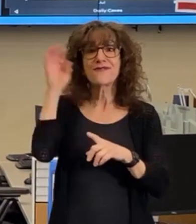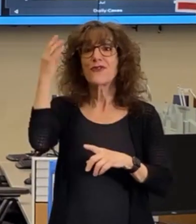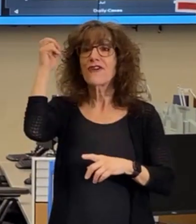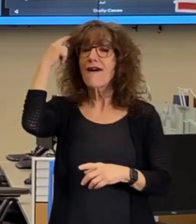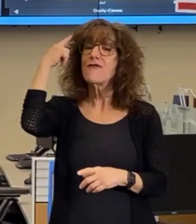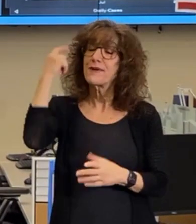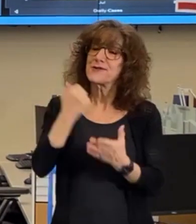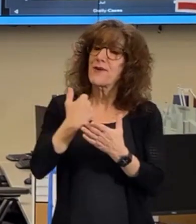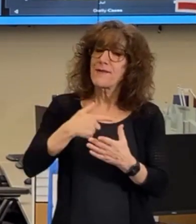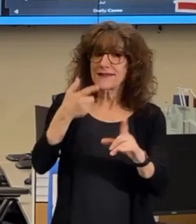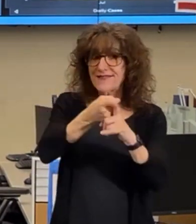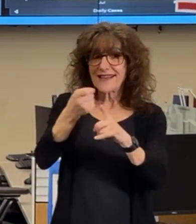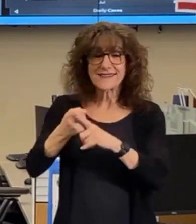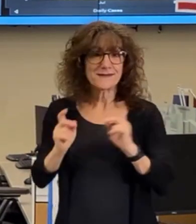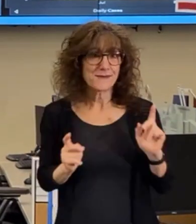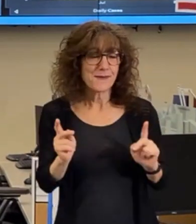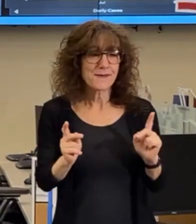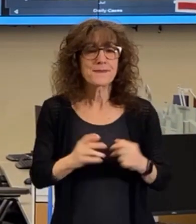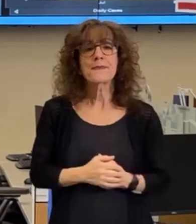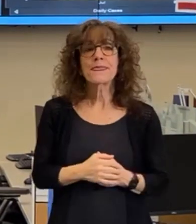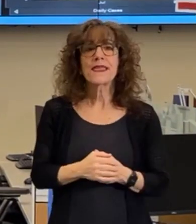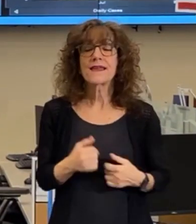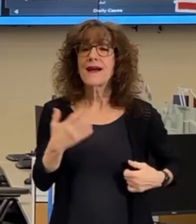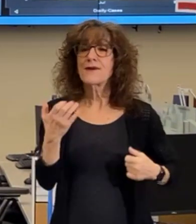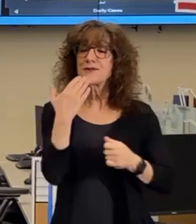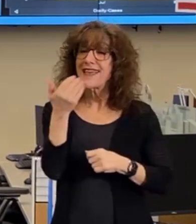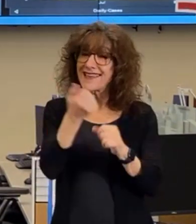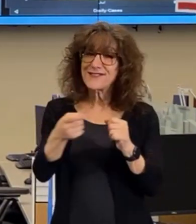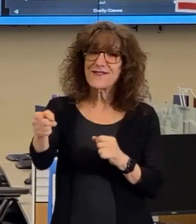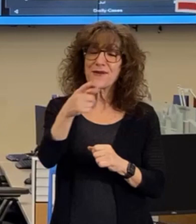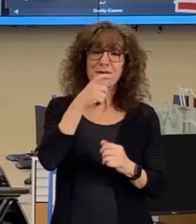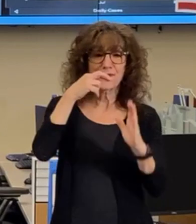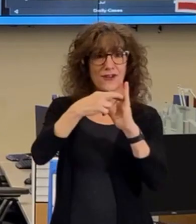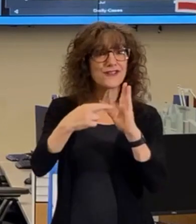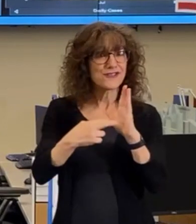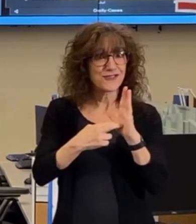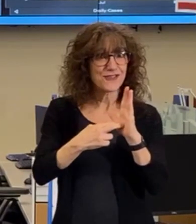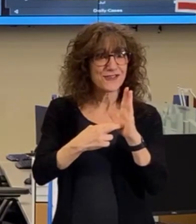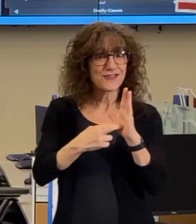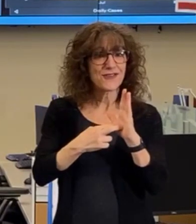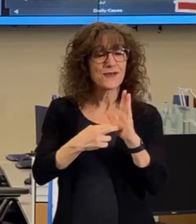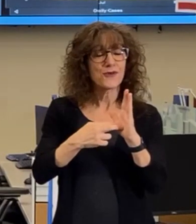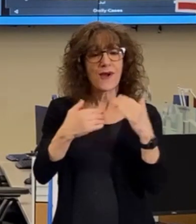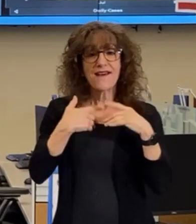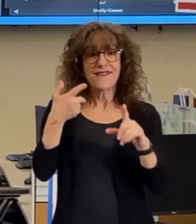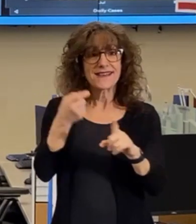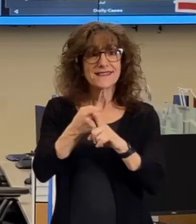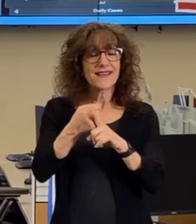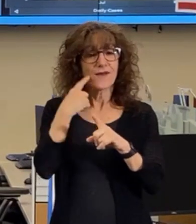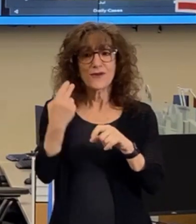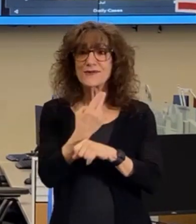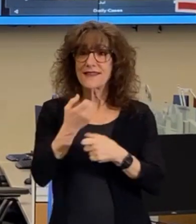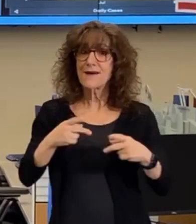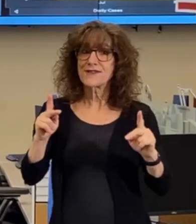government to help us vaccinate our residents. And I want to thank each one of you who have signed up to be vaccinated for taking the